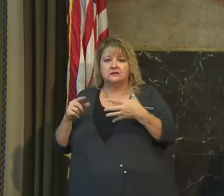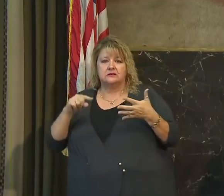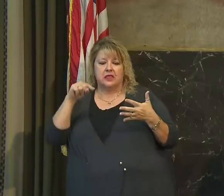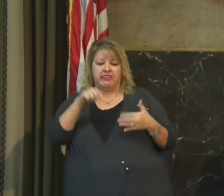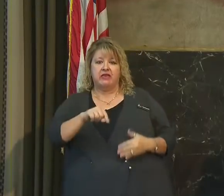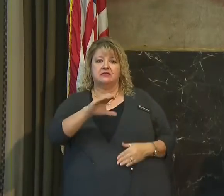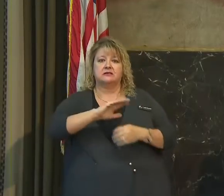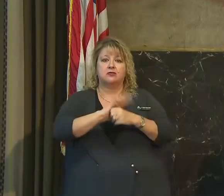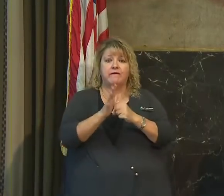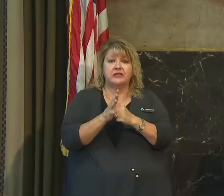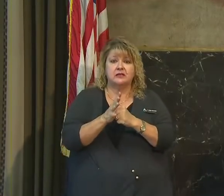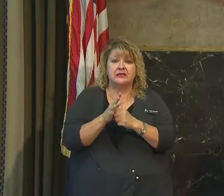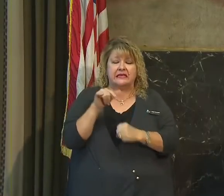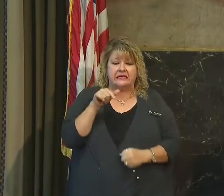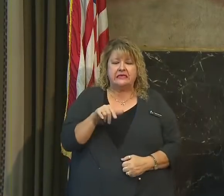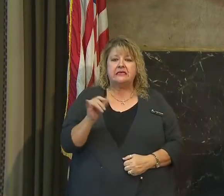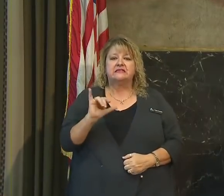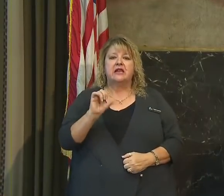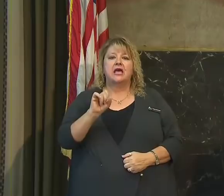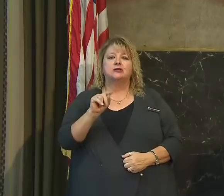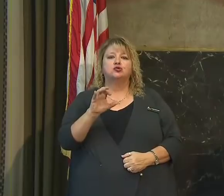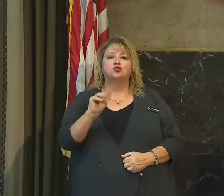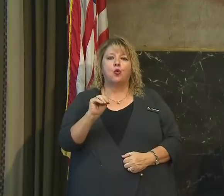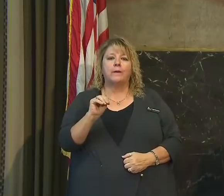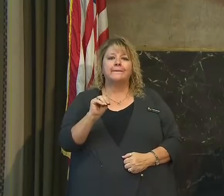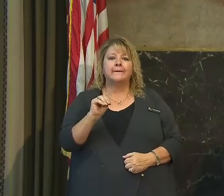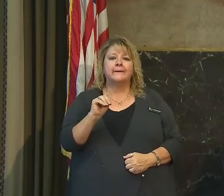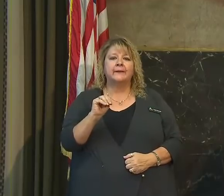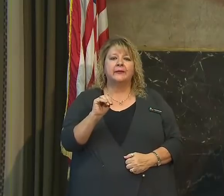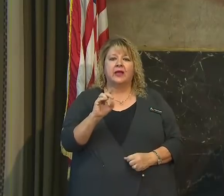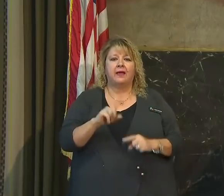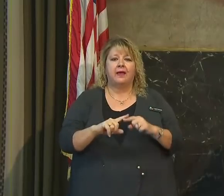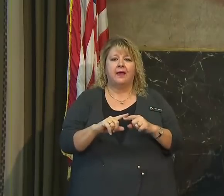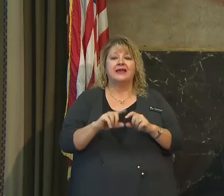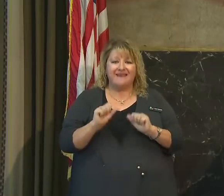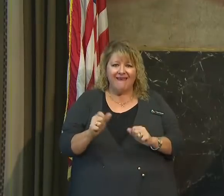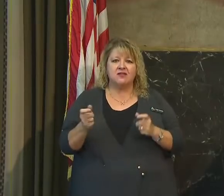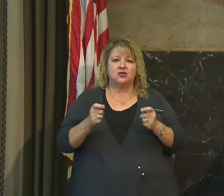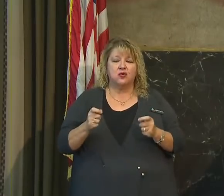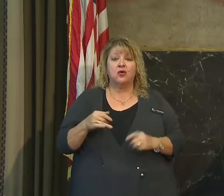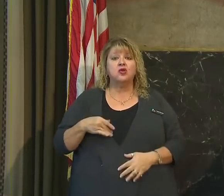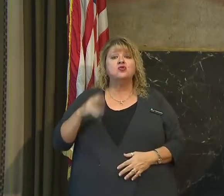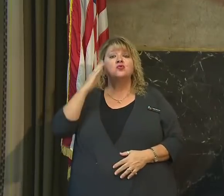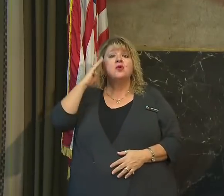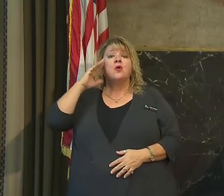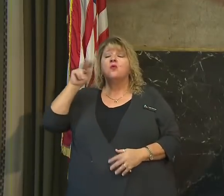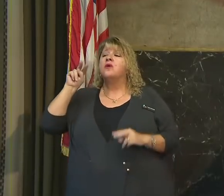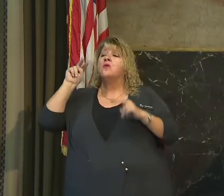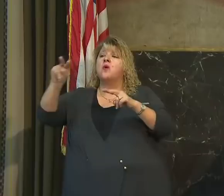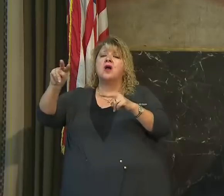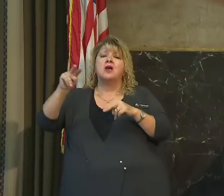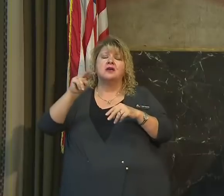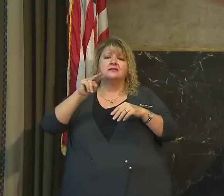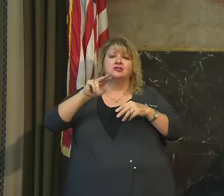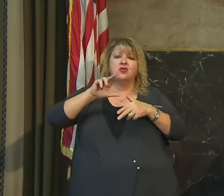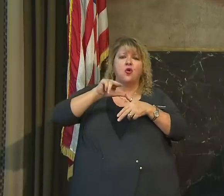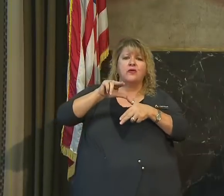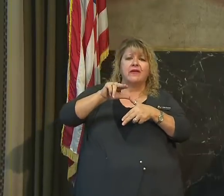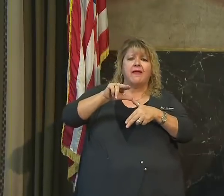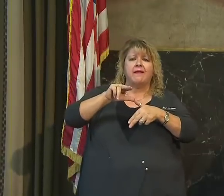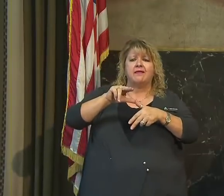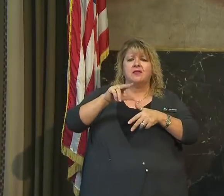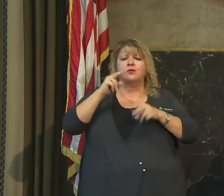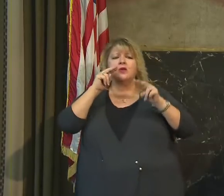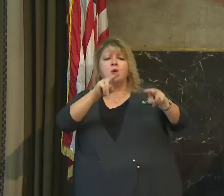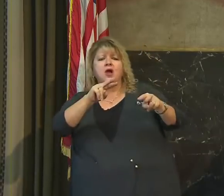How many times have we seen that storm coming across the Atlantic or into the Gulf or up from the Caribbean, and we say a prayer and we try to pray